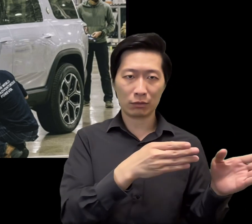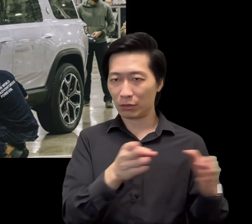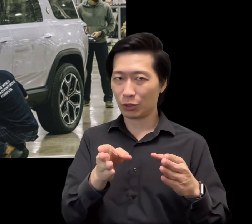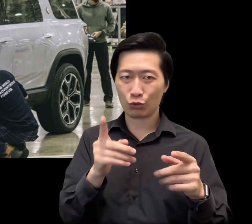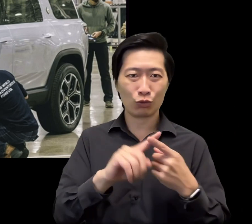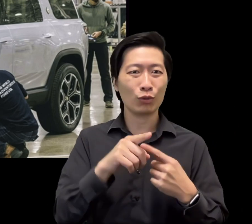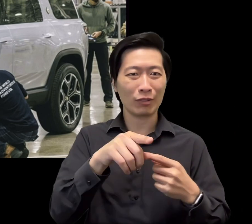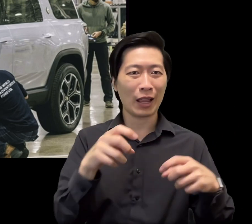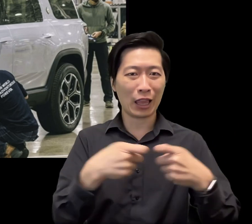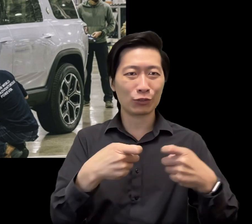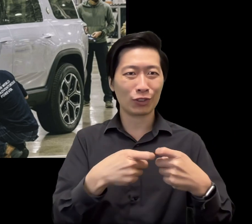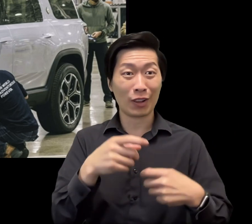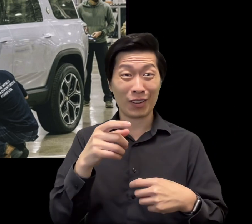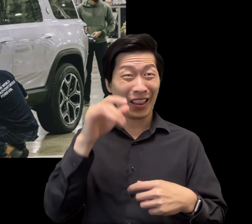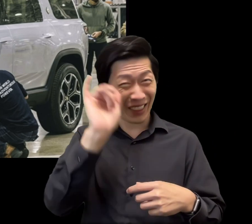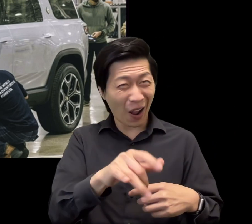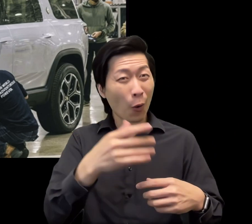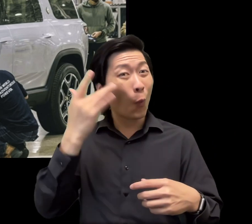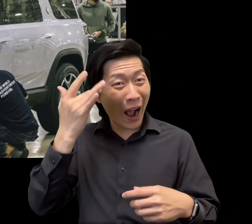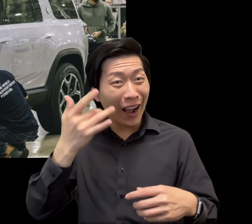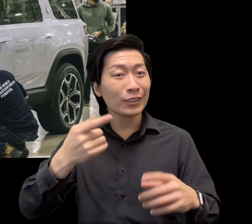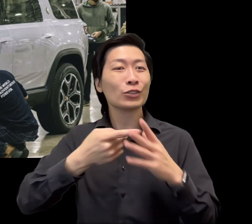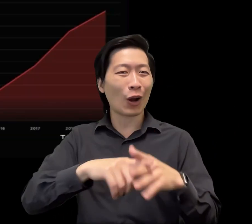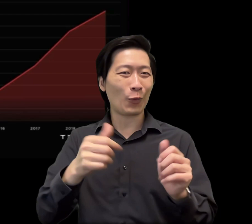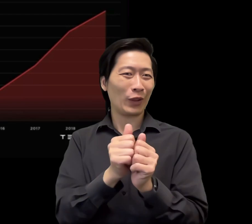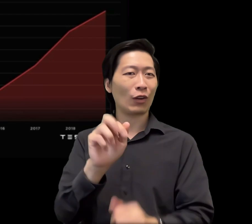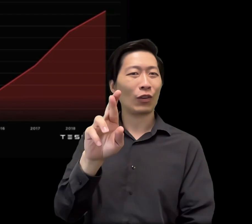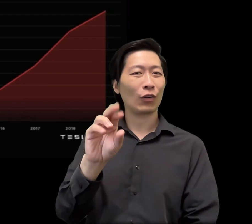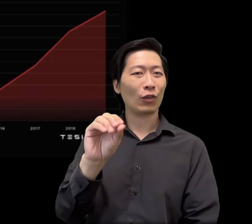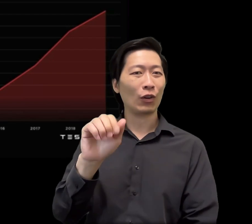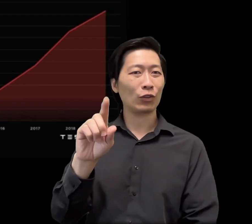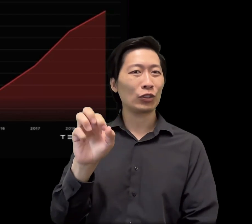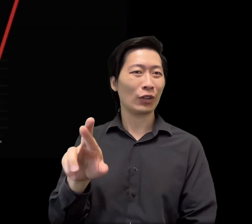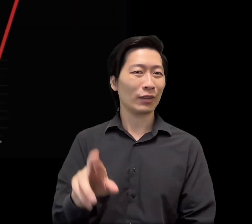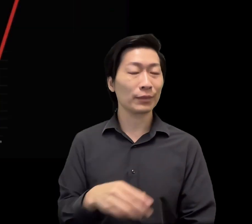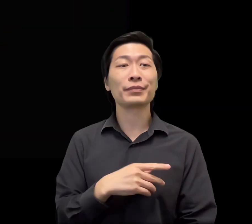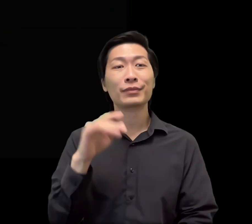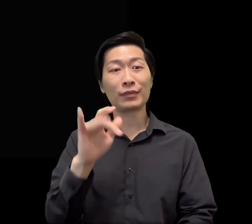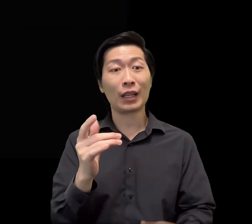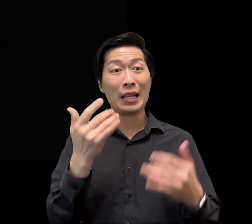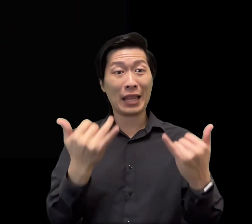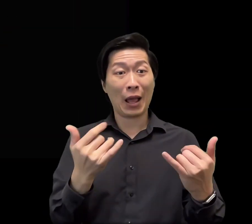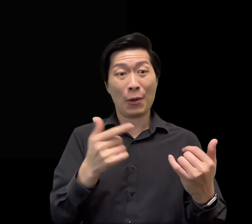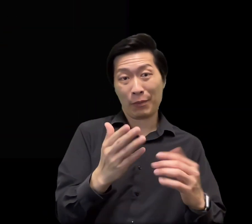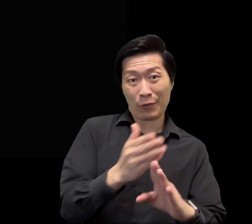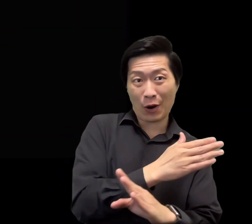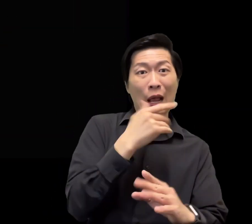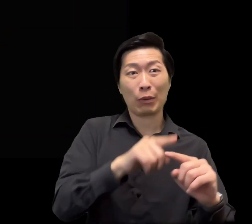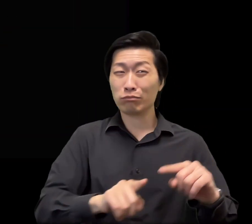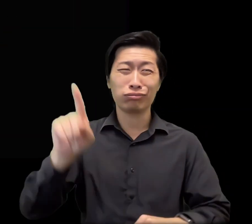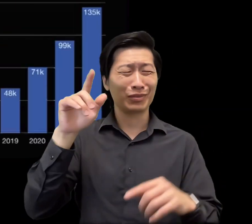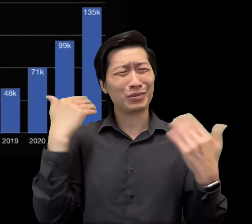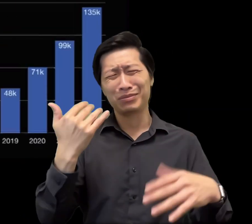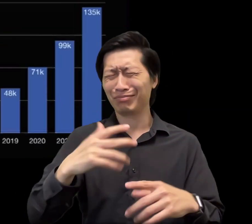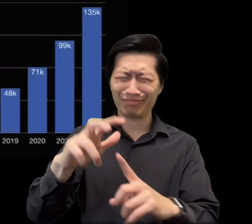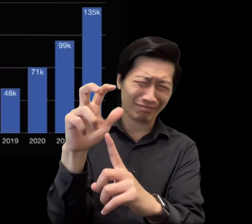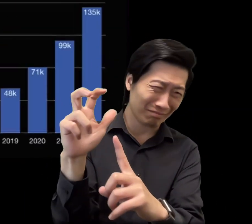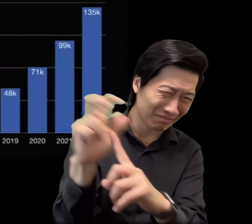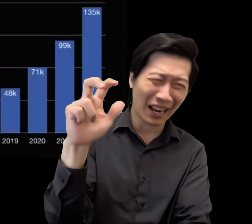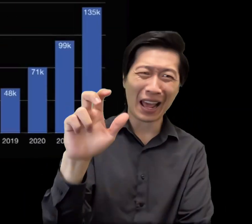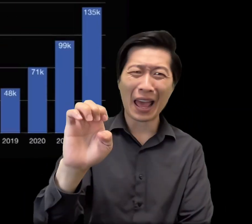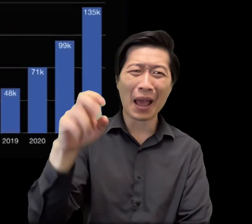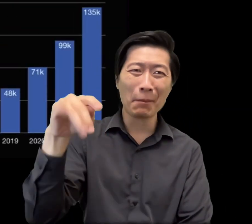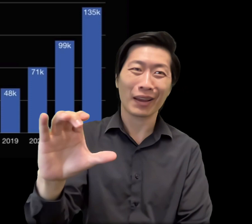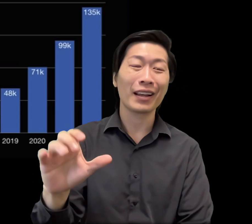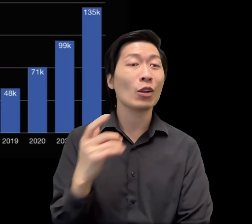it. So that's how the Tesla effect, the Roadster, created all of this. So I'm going to get faster. Okay. That's where we are. This is where we're going. It's